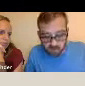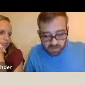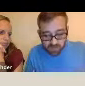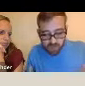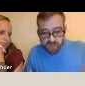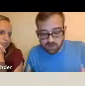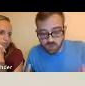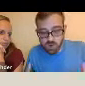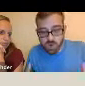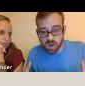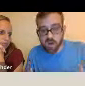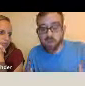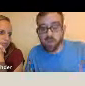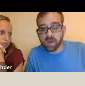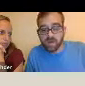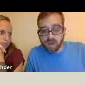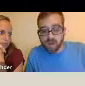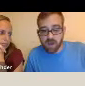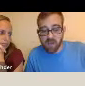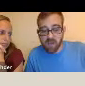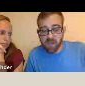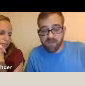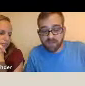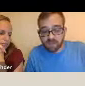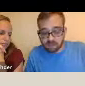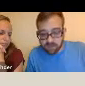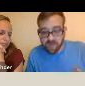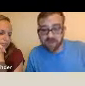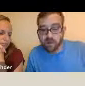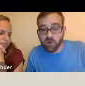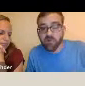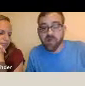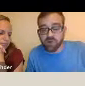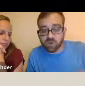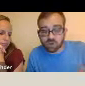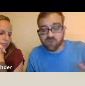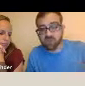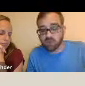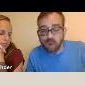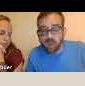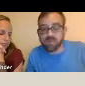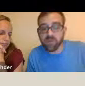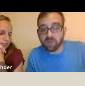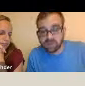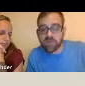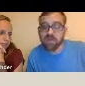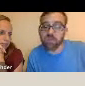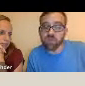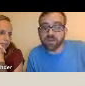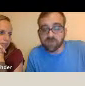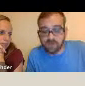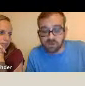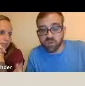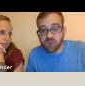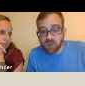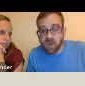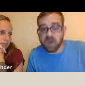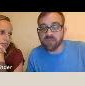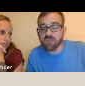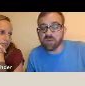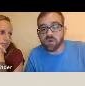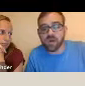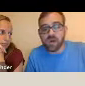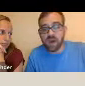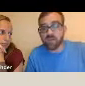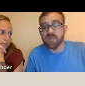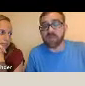join Wycliffe, you need to do a QIP. And that's kind of like, I don't know, the major requirement that Wycliffe has you do, the major thing you have to